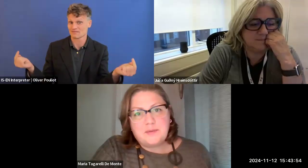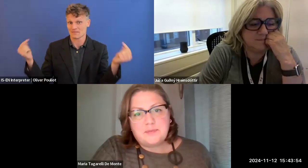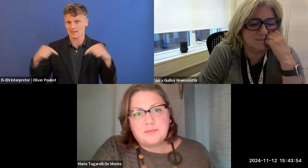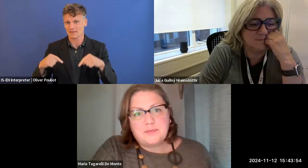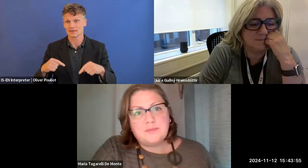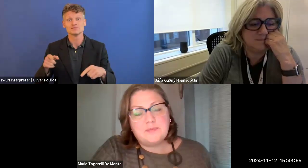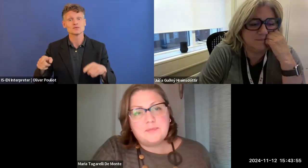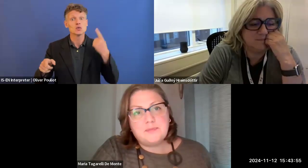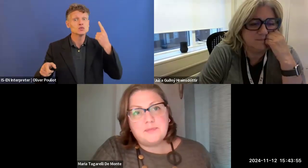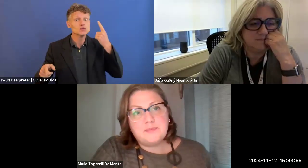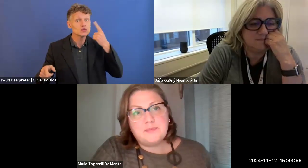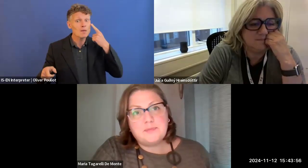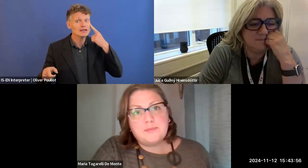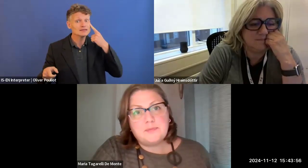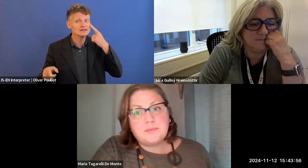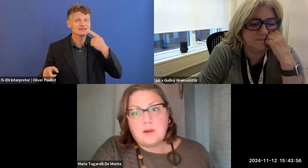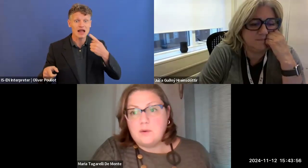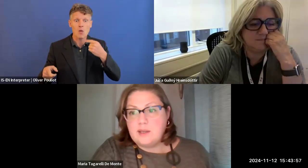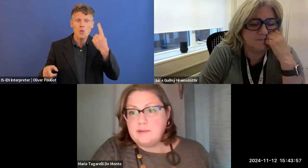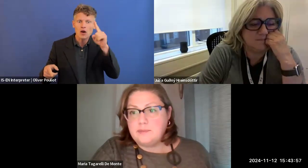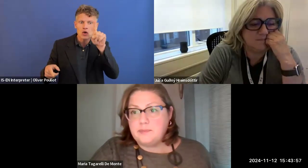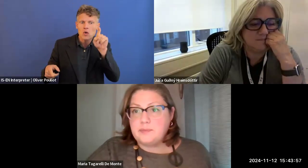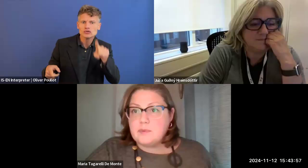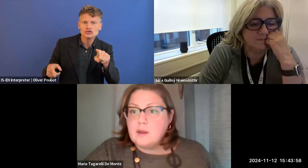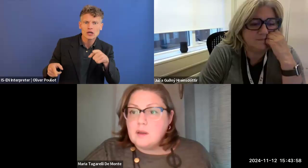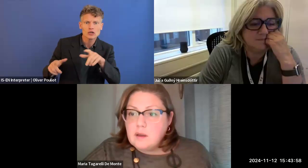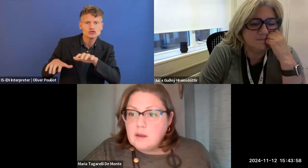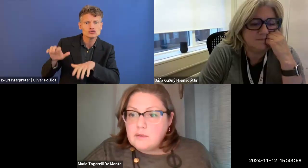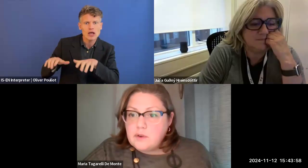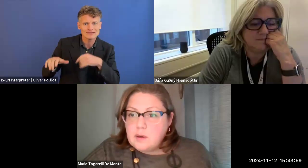Ria, I think there's one question in the chat from Sandra. Oh, yes.